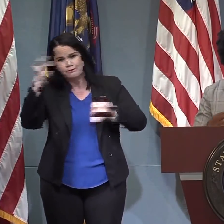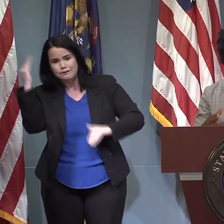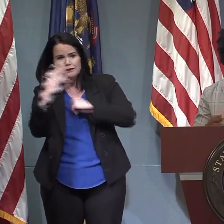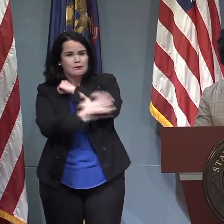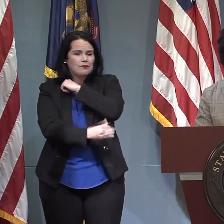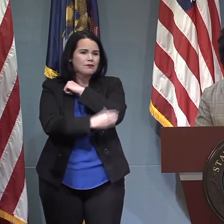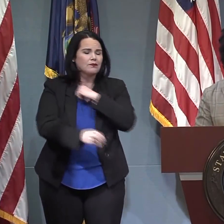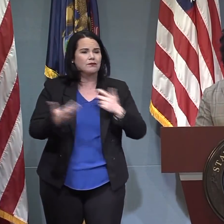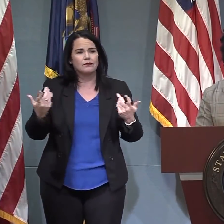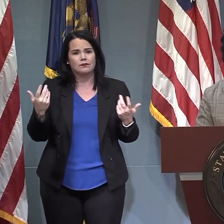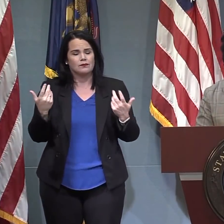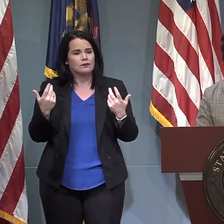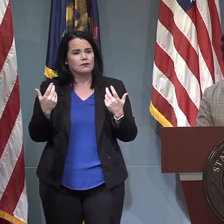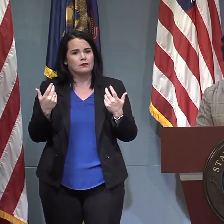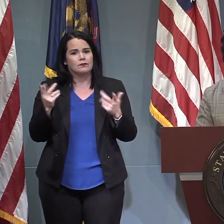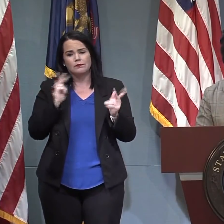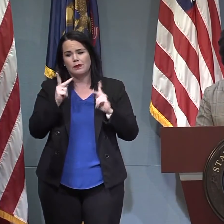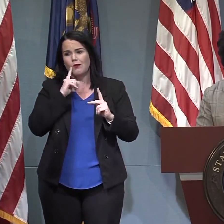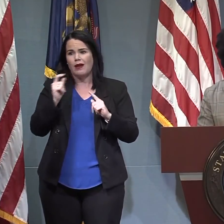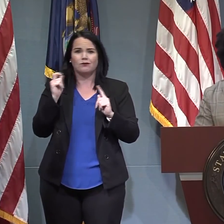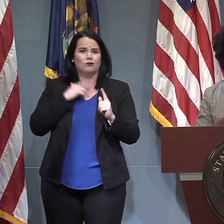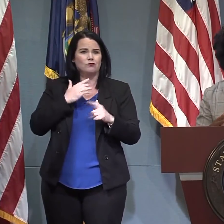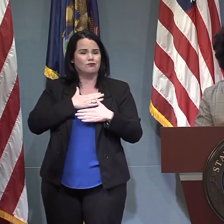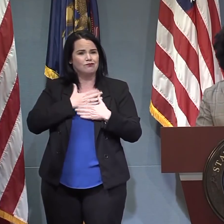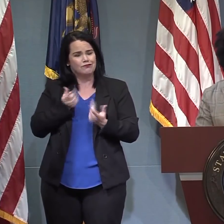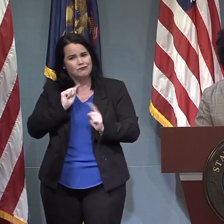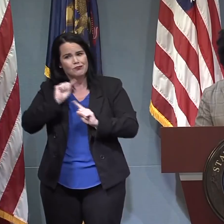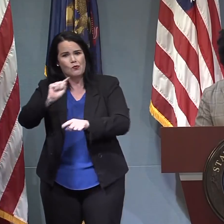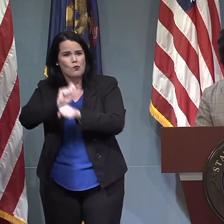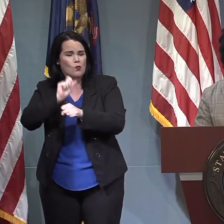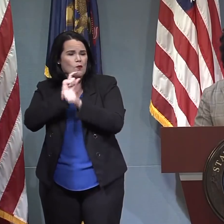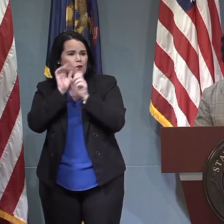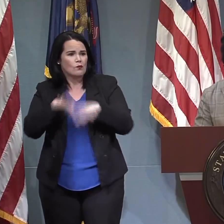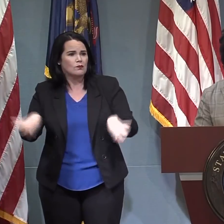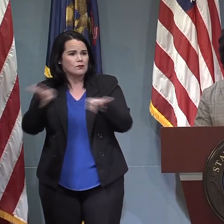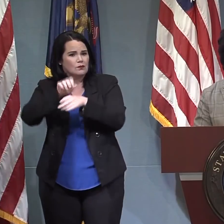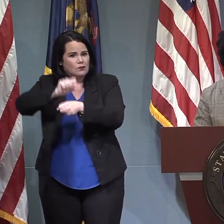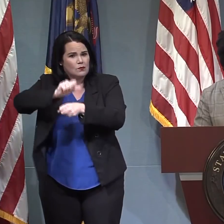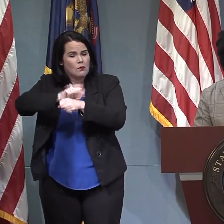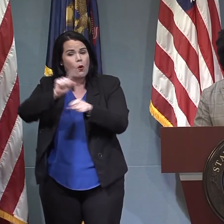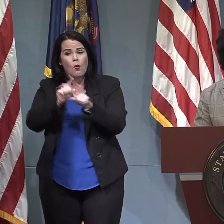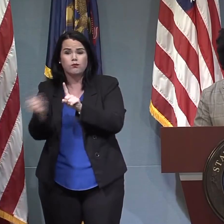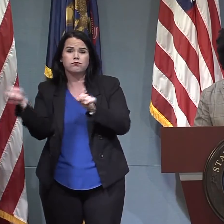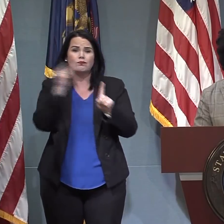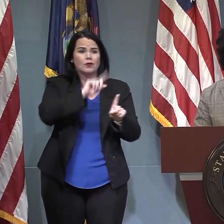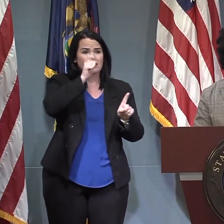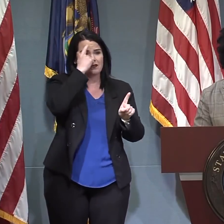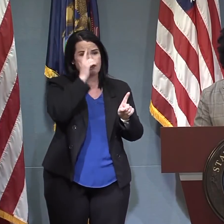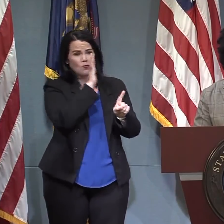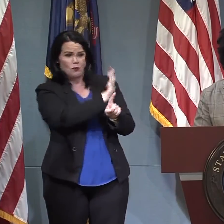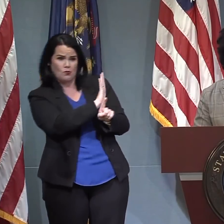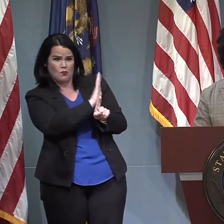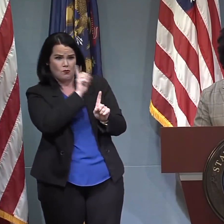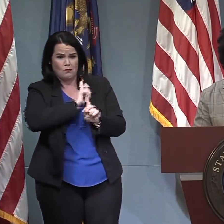and people having to come out for essential work. So I think that's part of it as well. But to the governor's point, we really have to dig